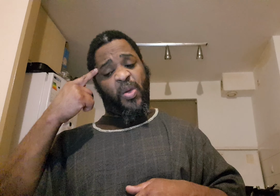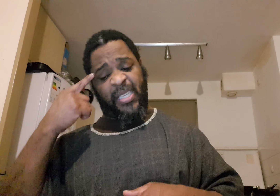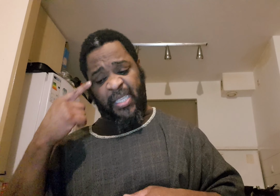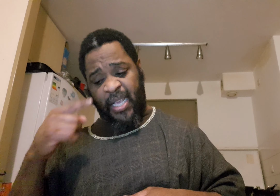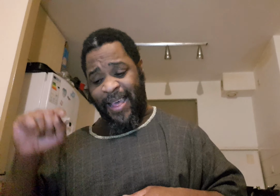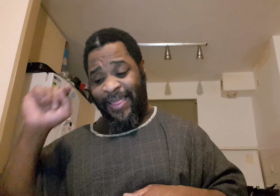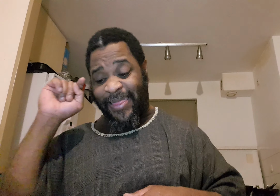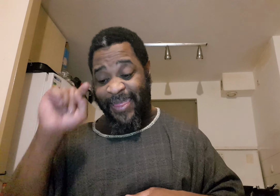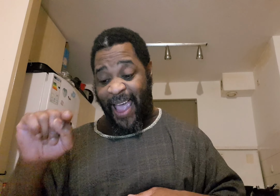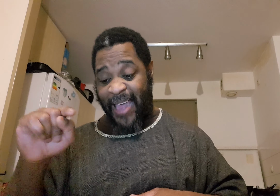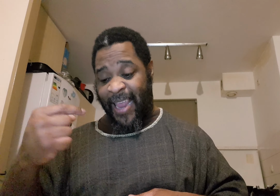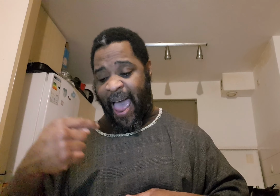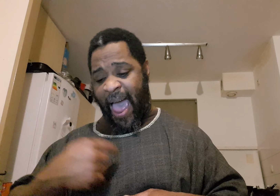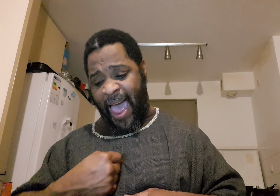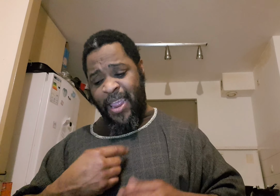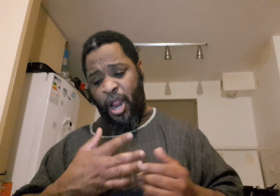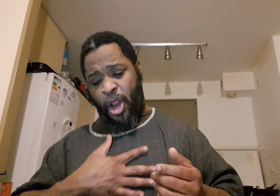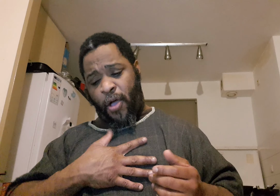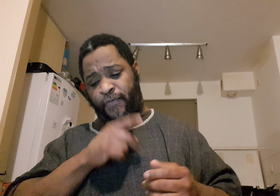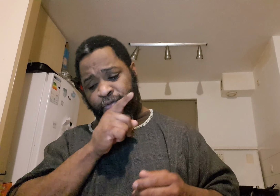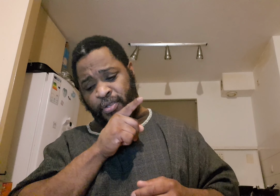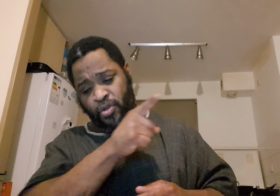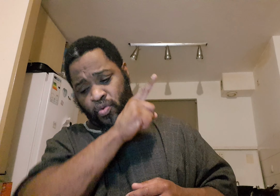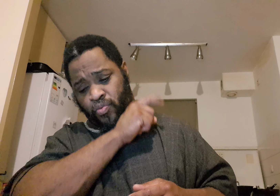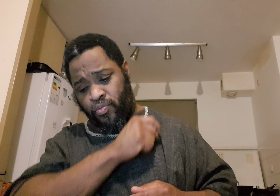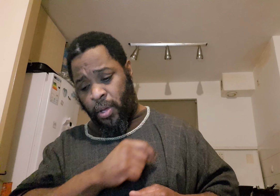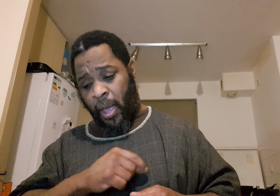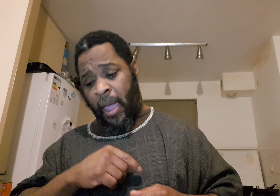Don't know that I love you.